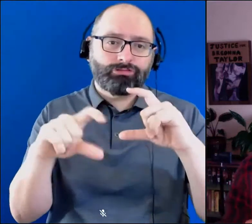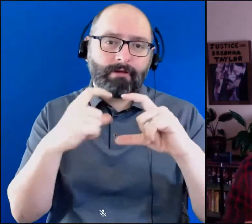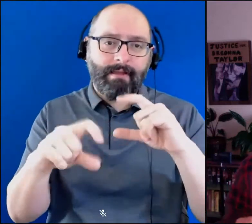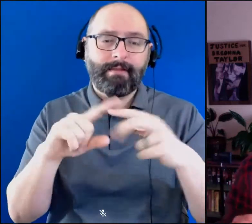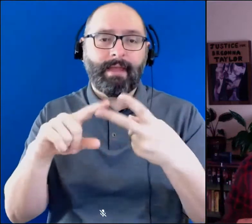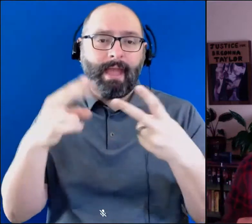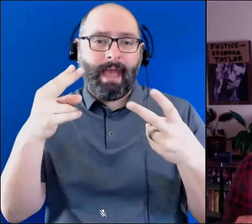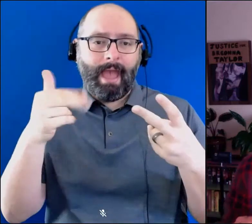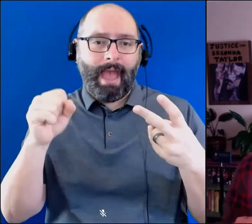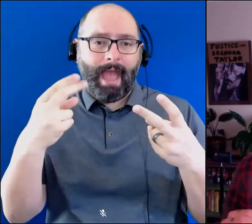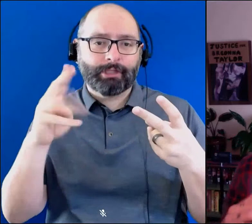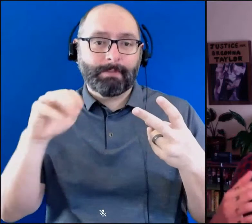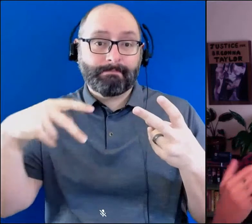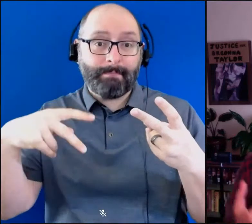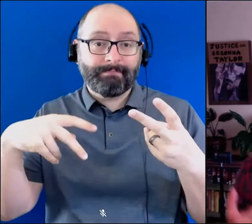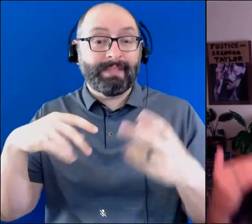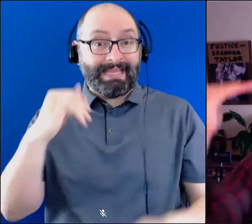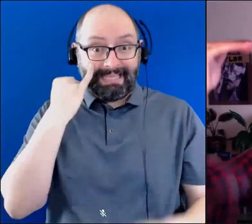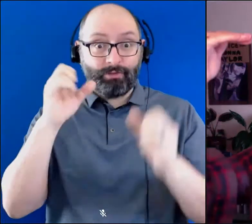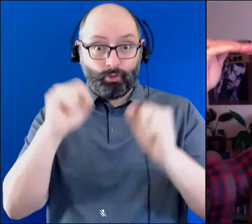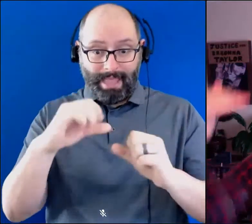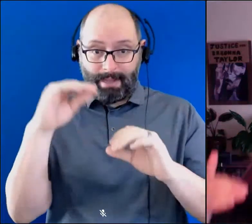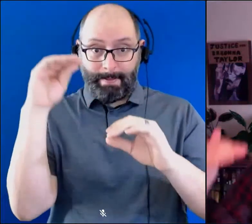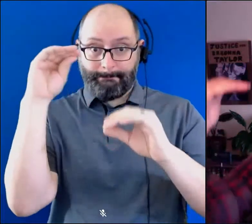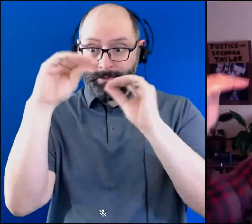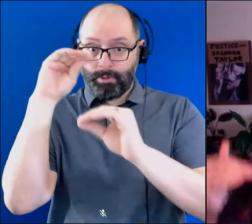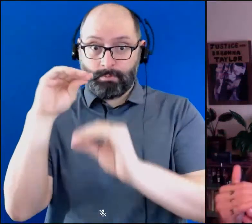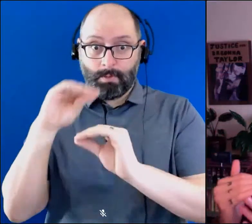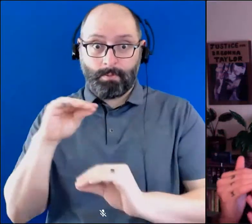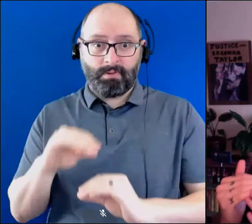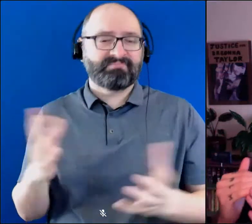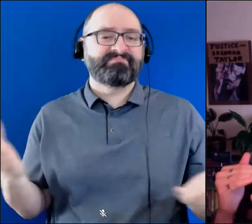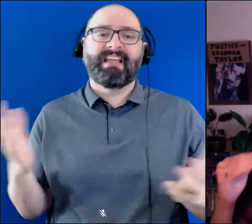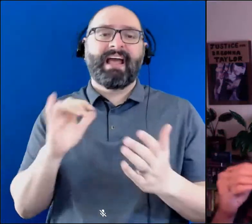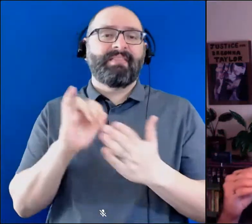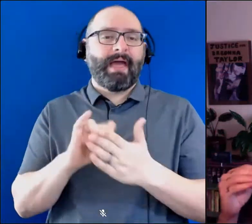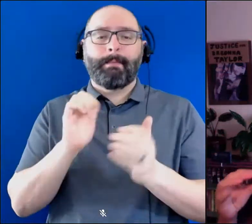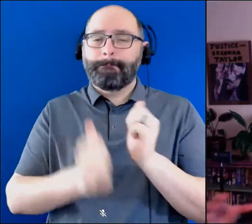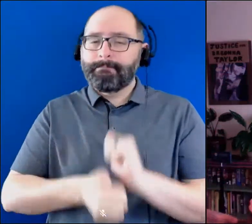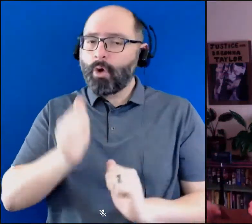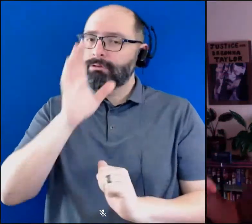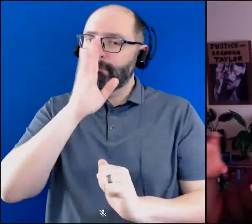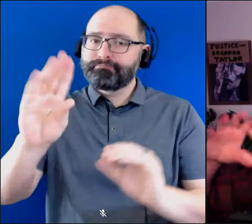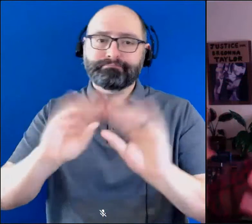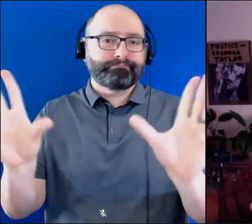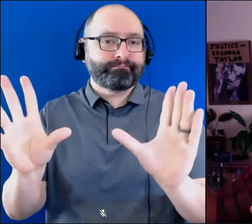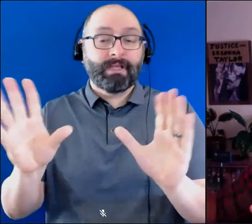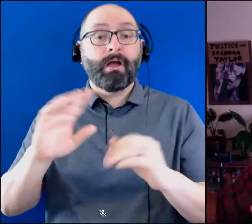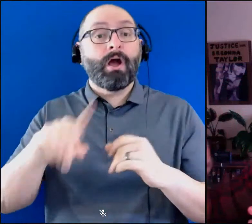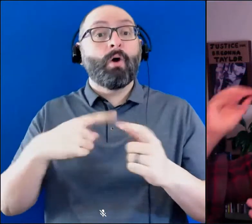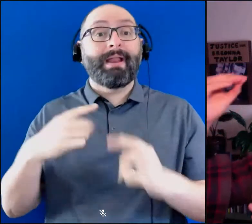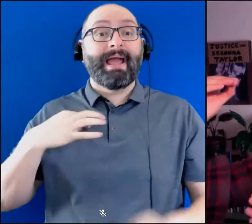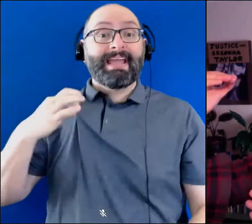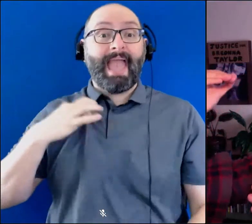solve problems, that's often like the most straightforward, fastest way you're going to do things. Sometimes when candidates see a problem